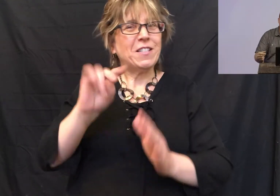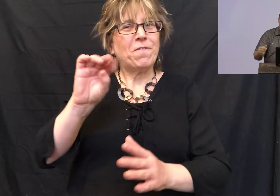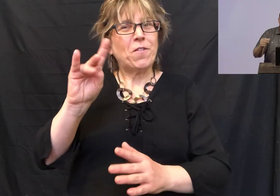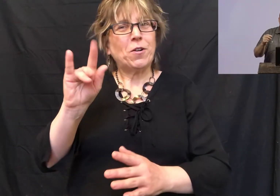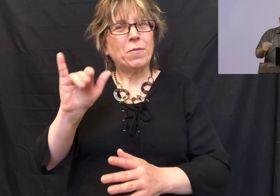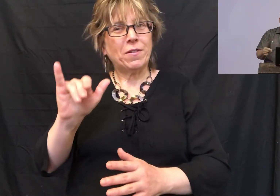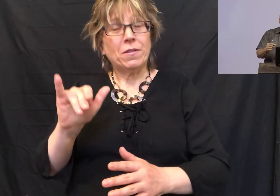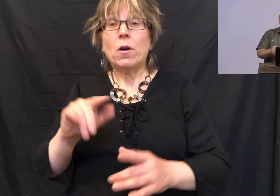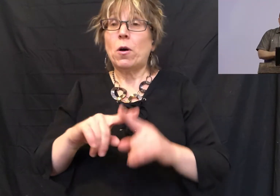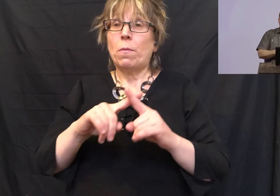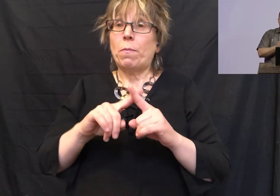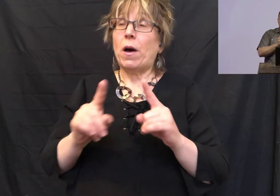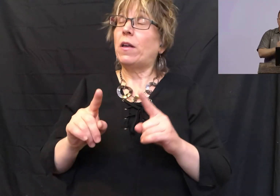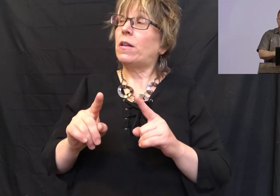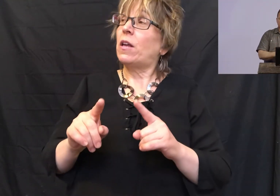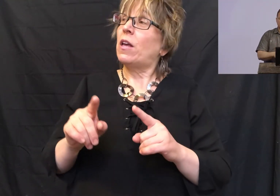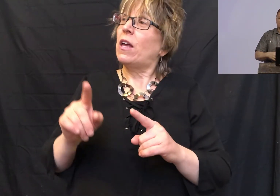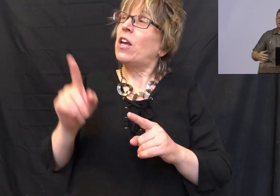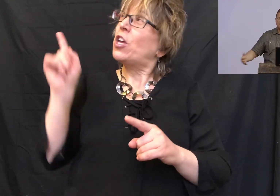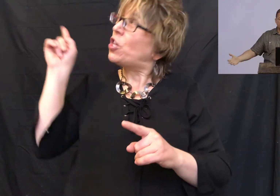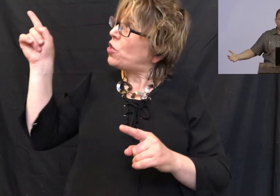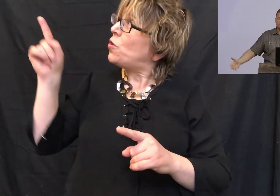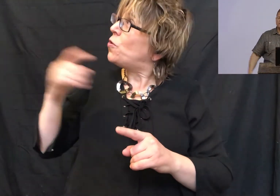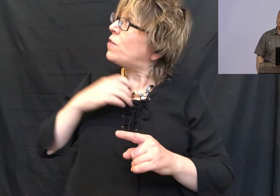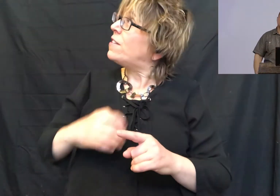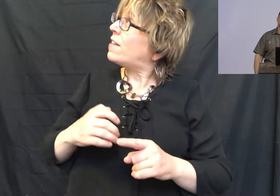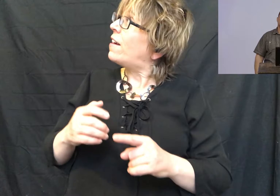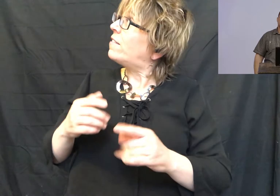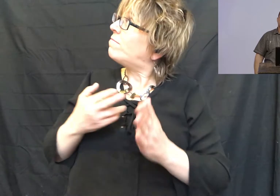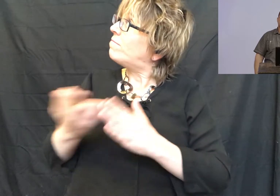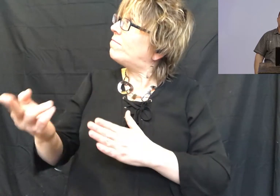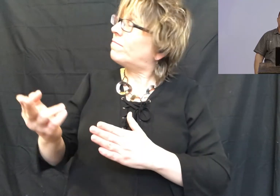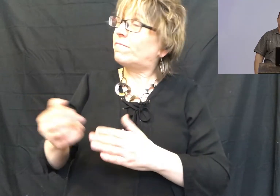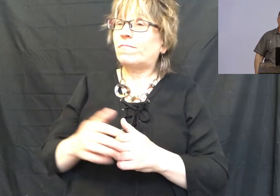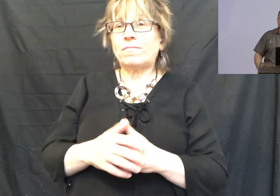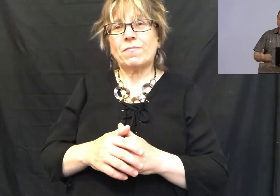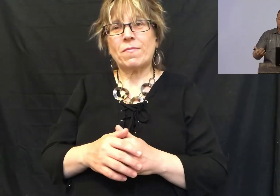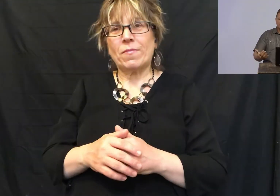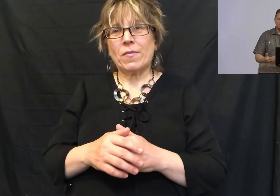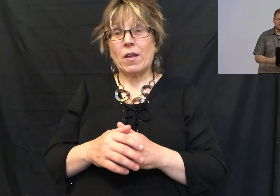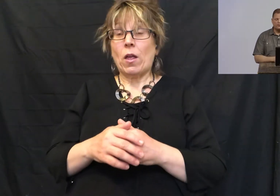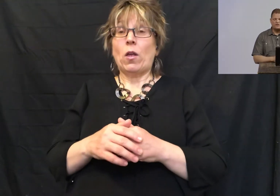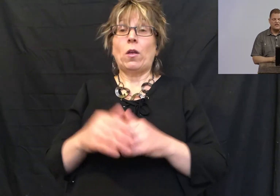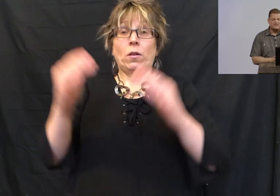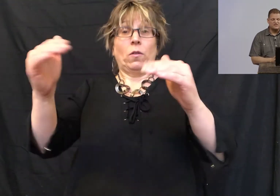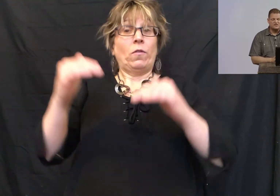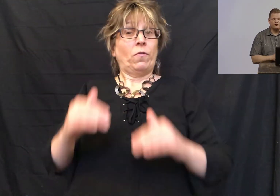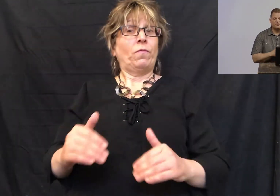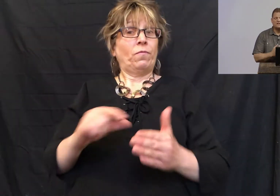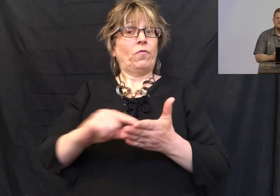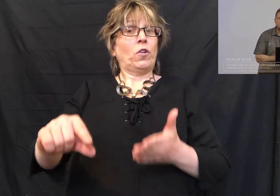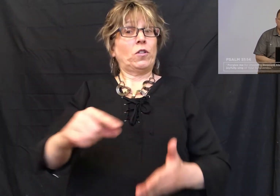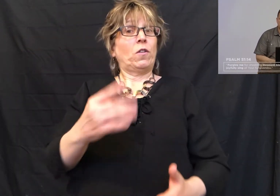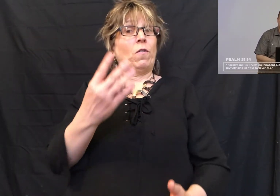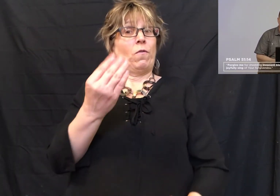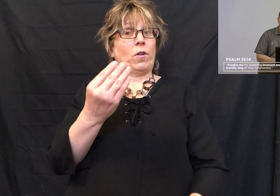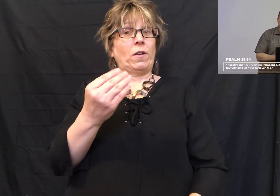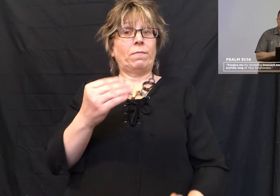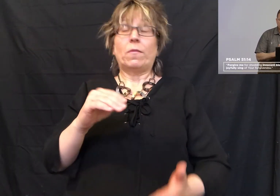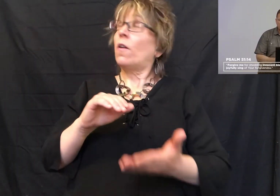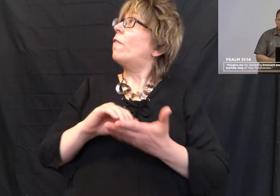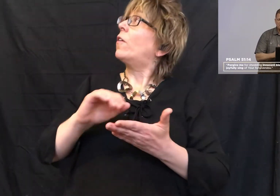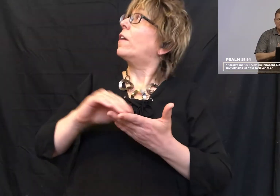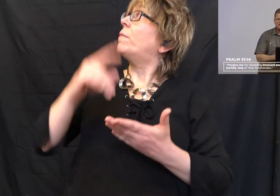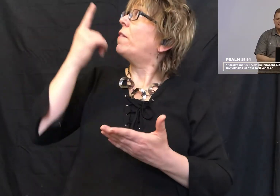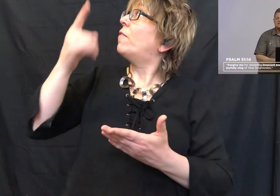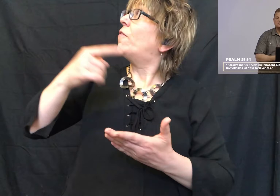all about. But you desire honesty even from the womb. And then go down to verse 14. He says this, forgive me